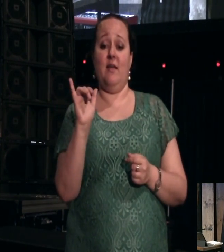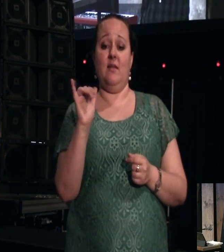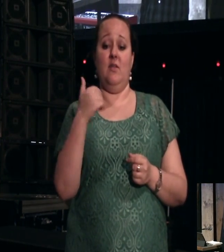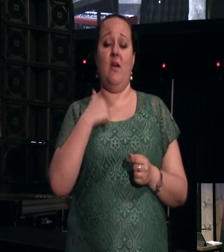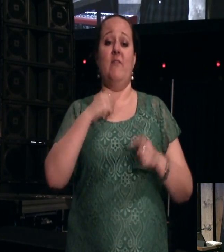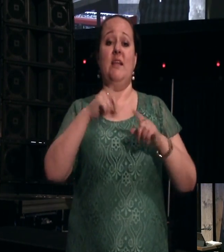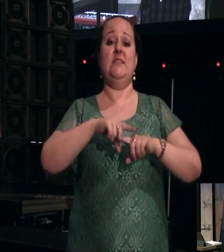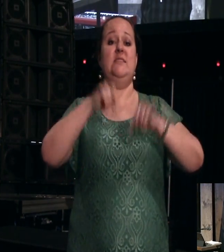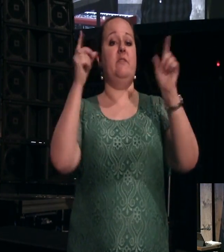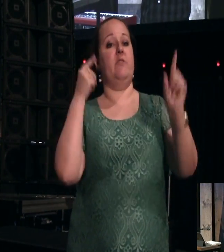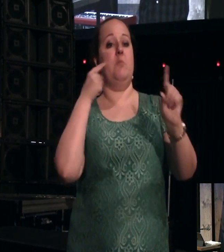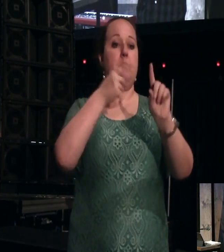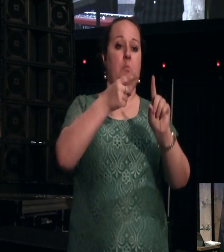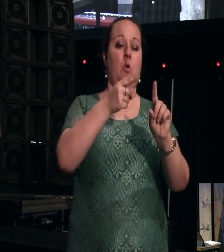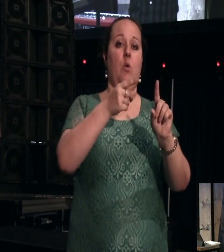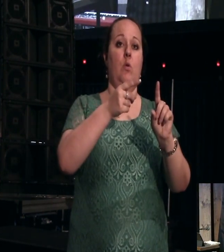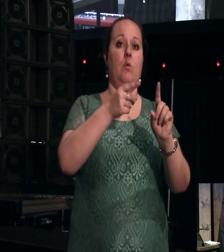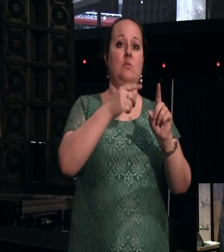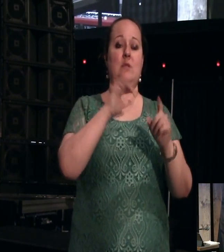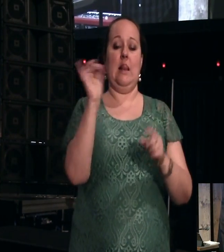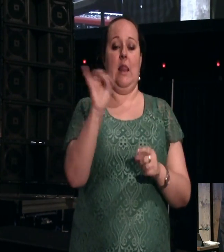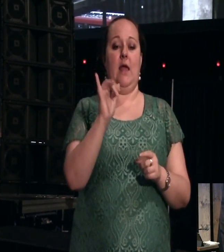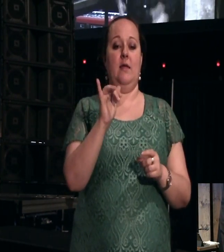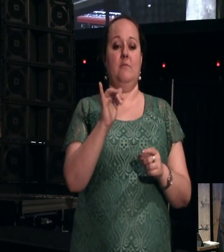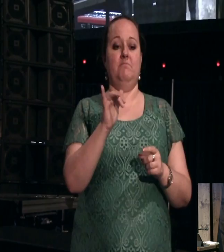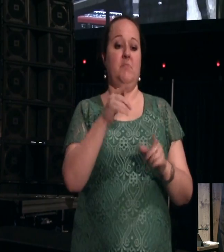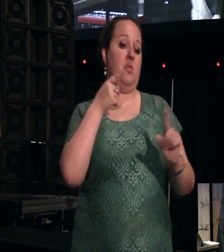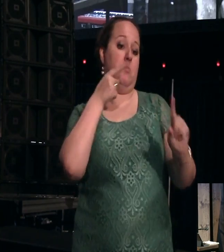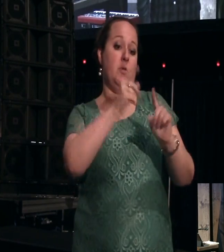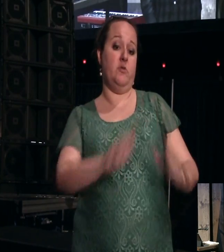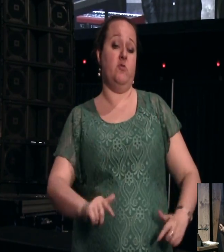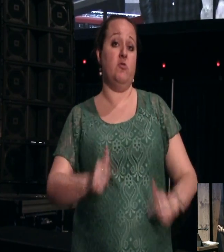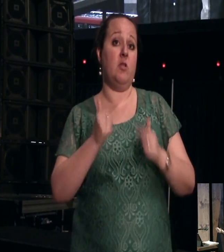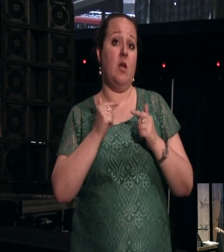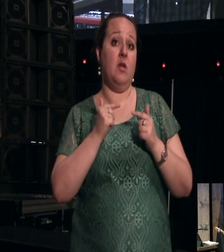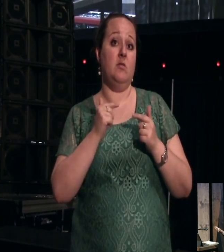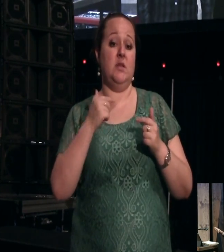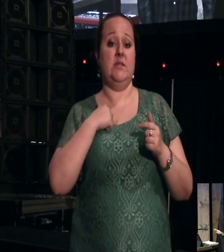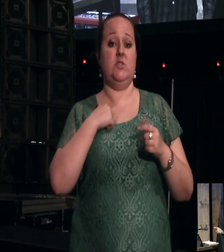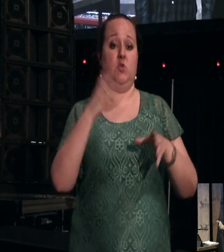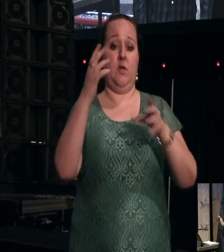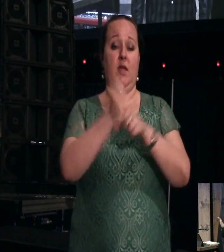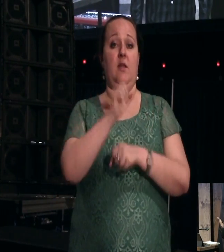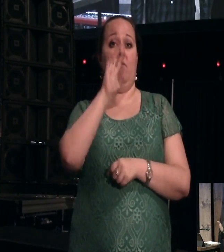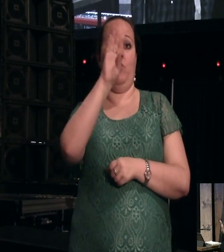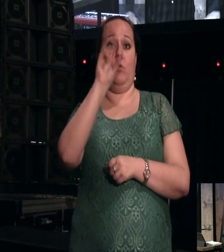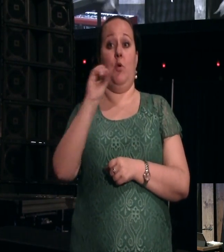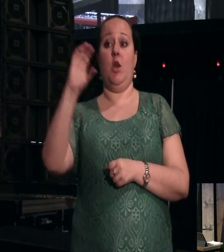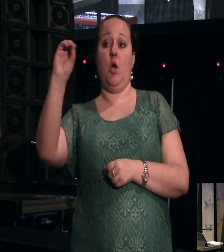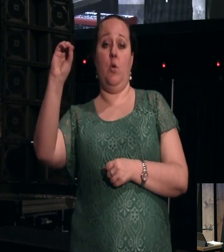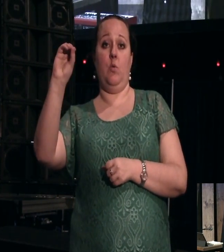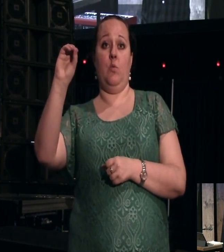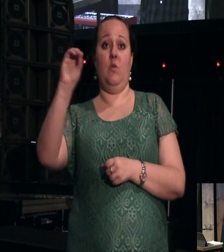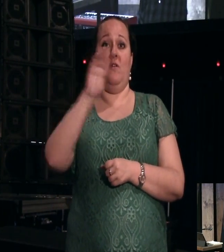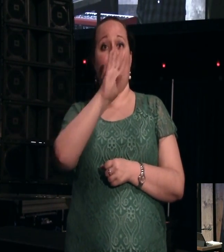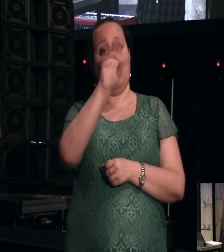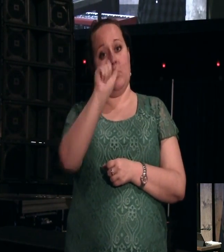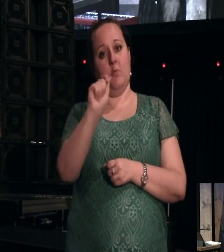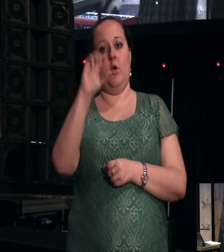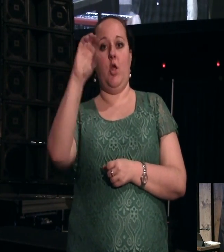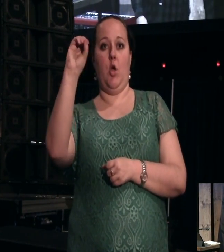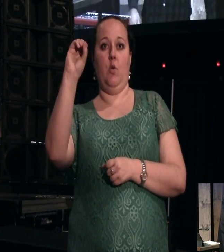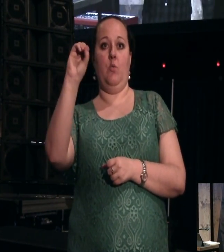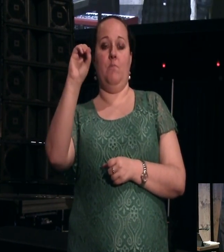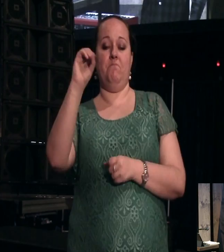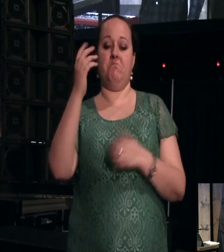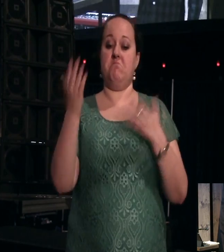And you can live as if you have a different point and purpose. You can live as if the purpose of your life is to make a